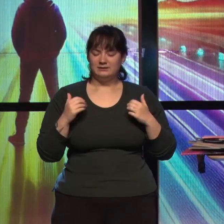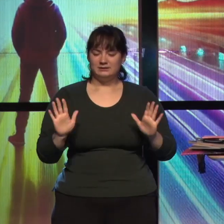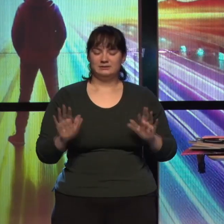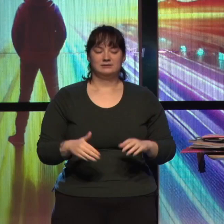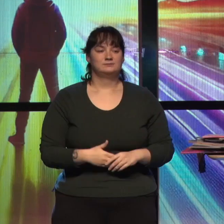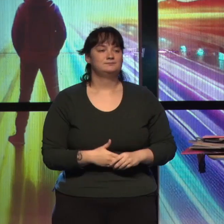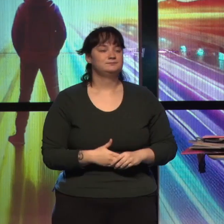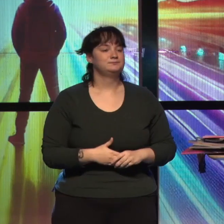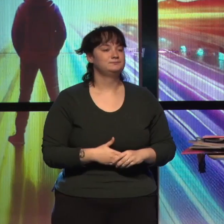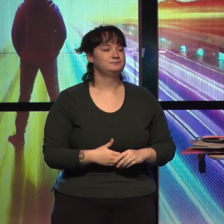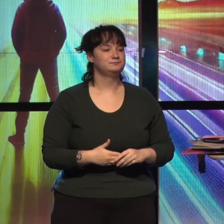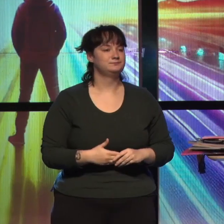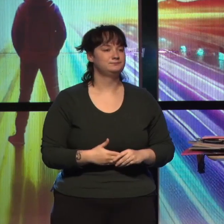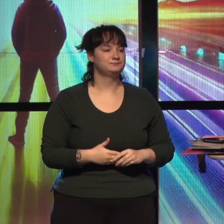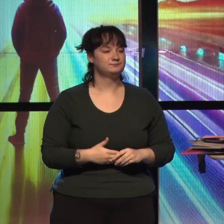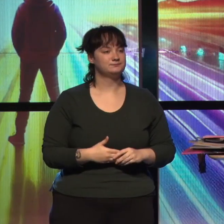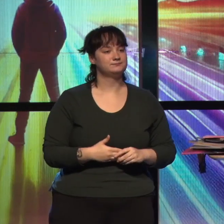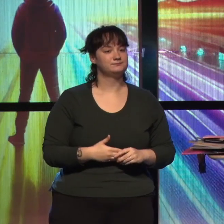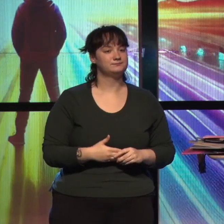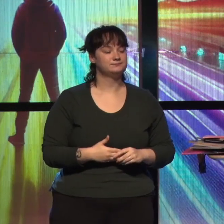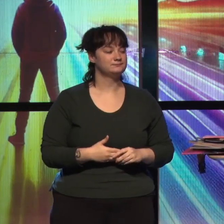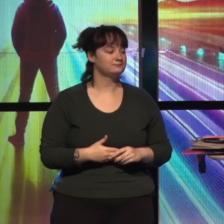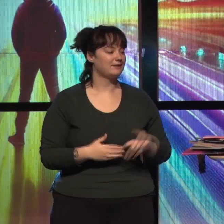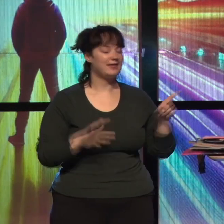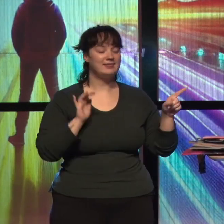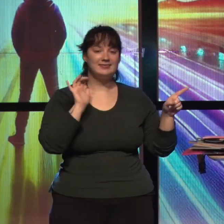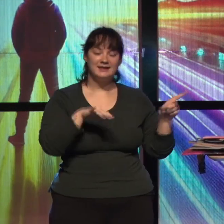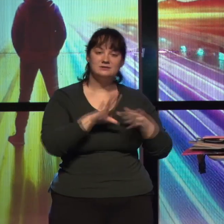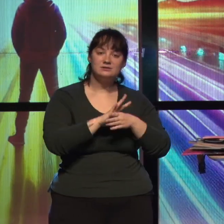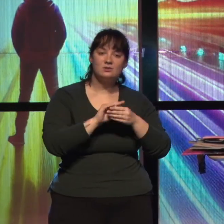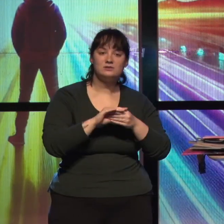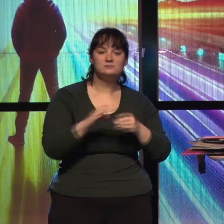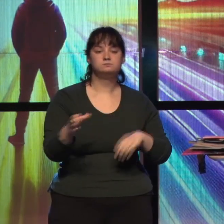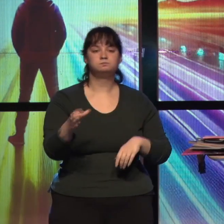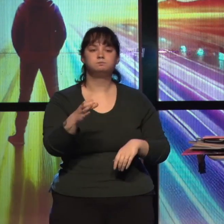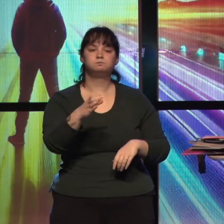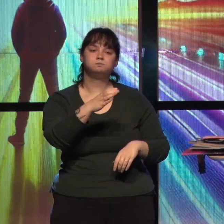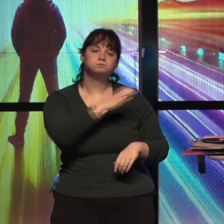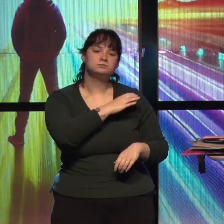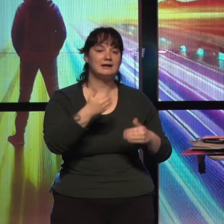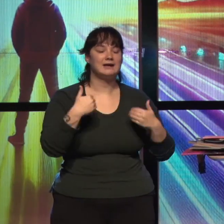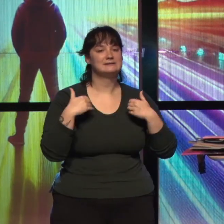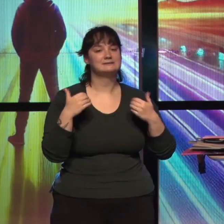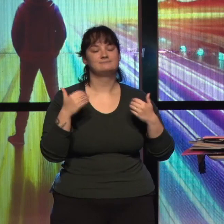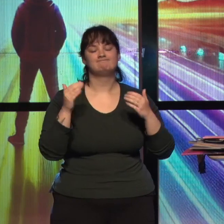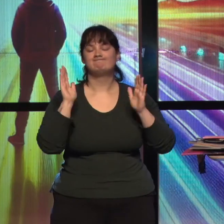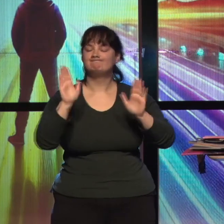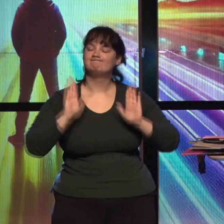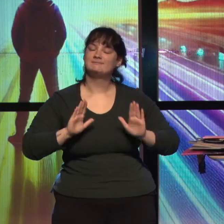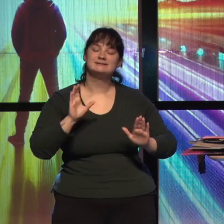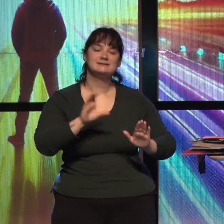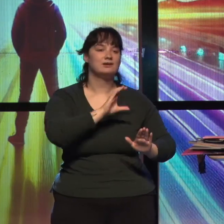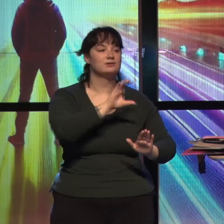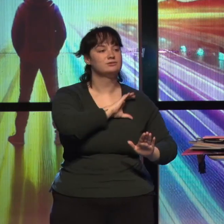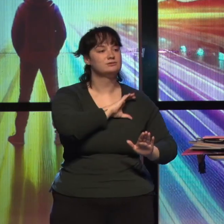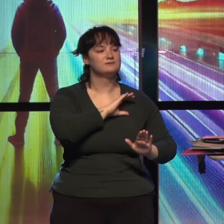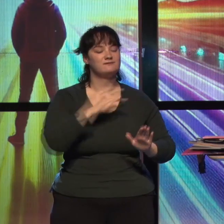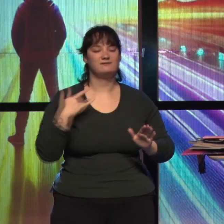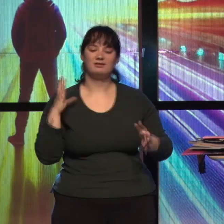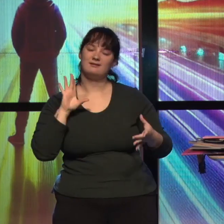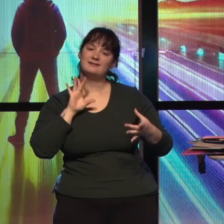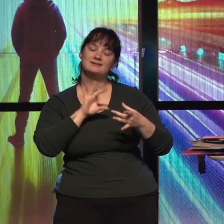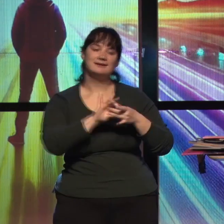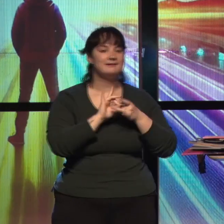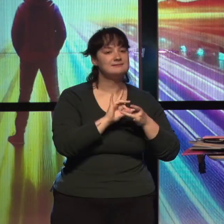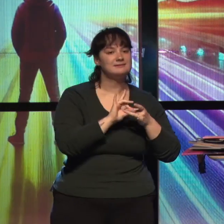okay. Wicked is powerful. It's a great example of a story that has these really amazing characters that we connect with, that challenge us,